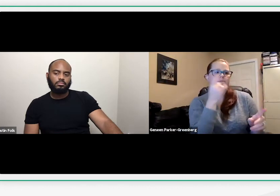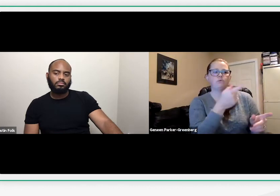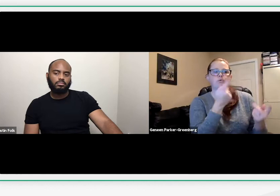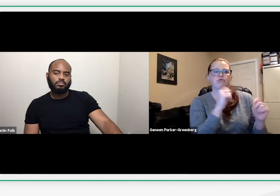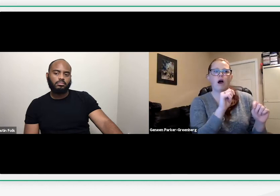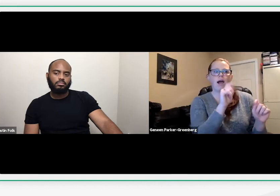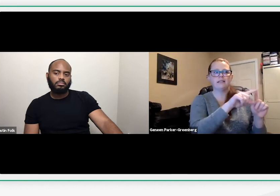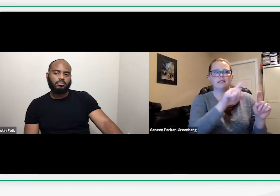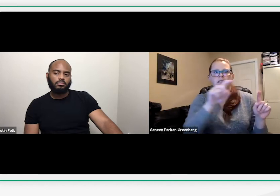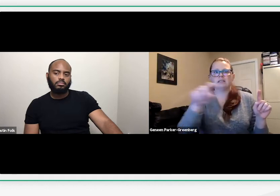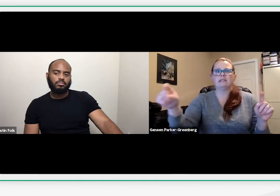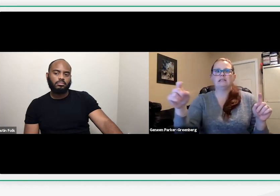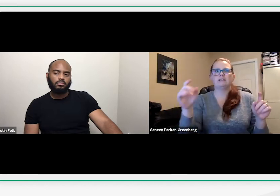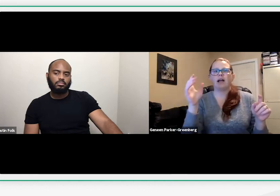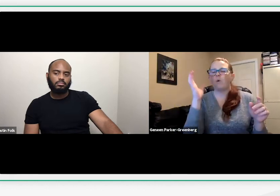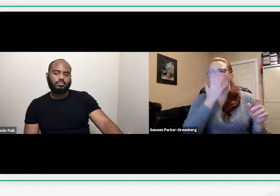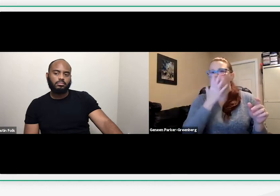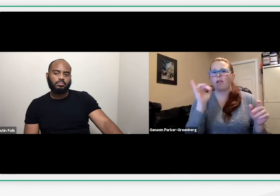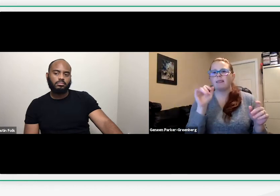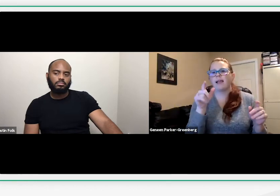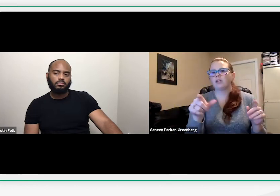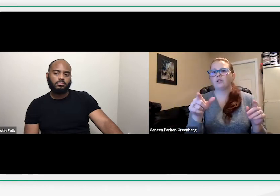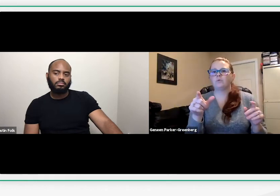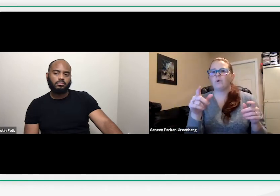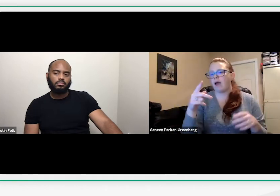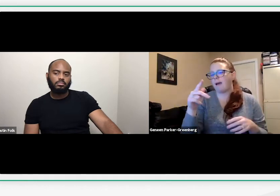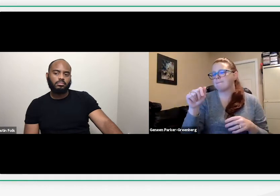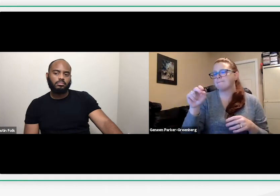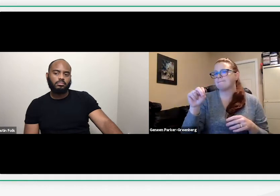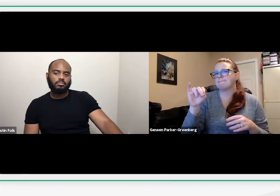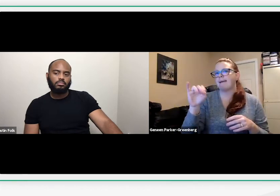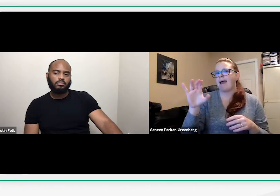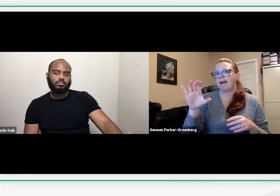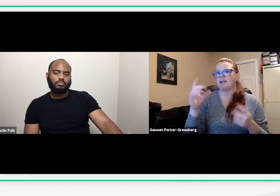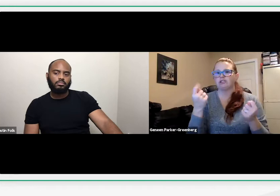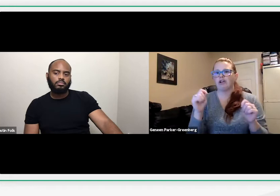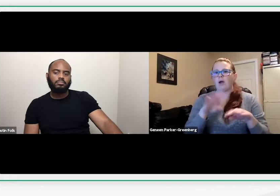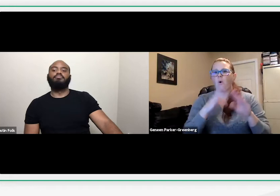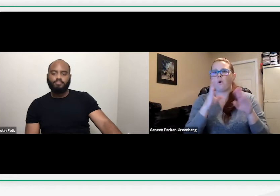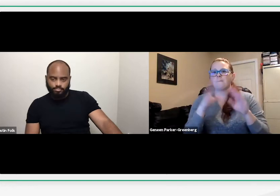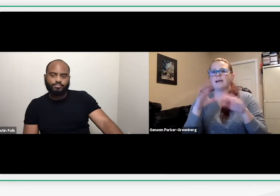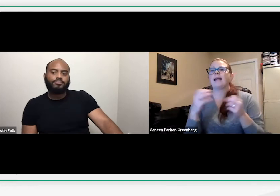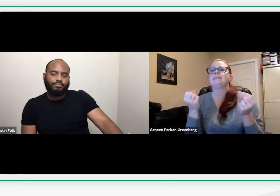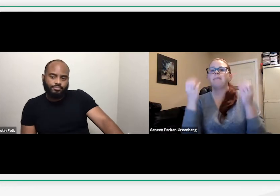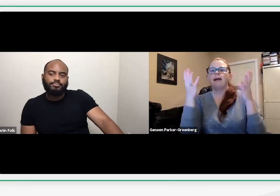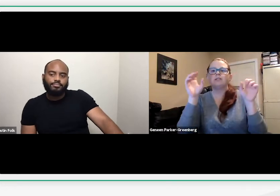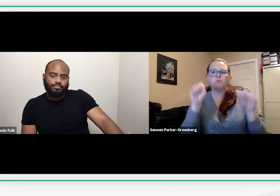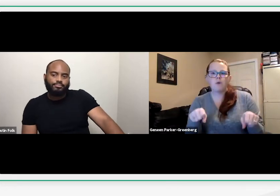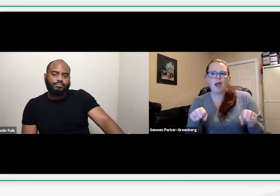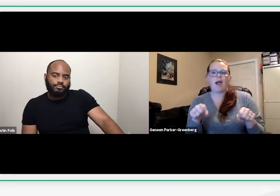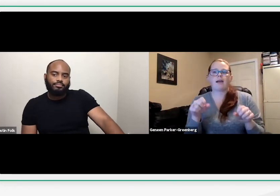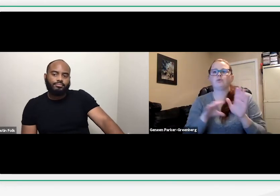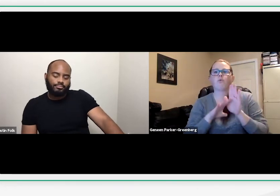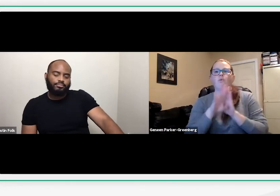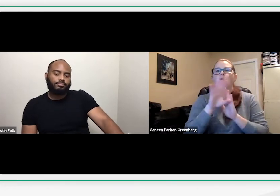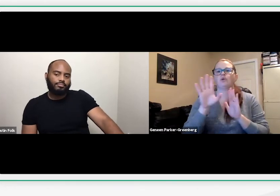they'll want to avoid you. You'll be a risk. If you're trying to open many accounts at the same time, it looks like